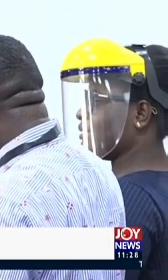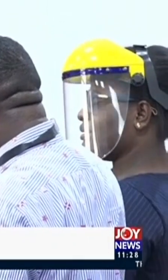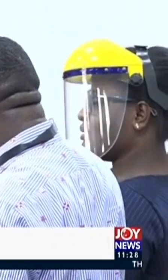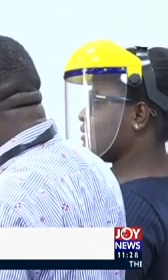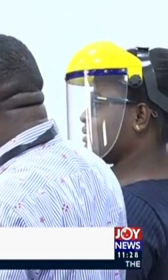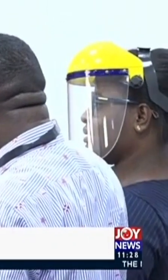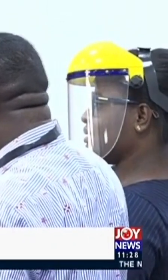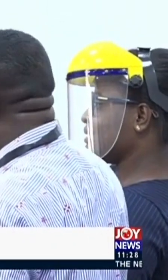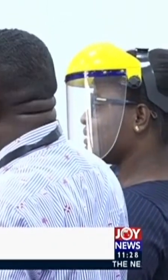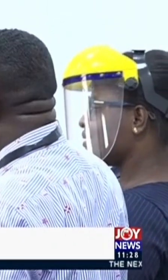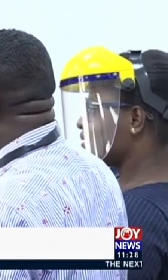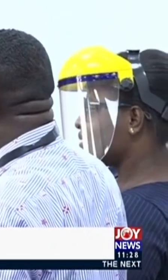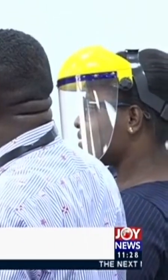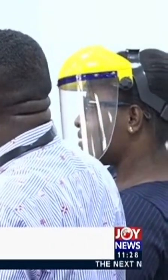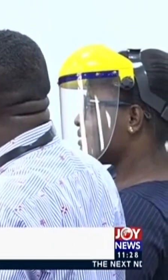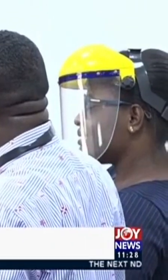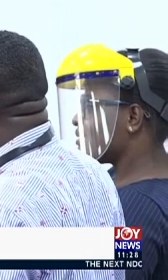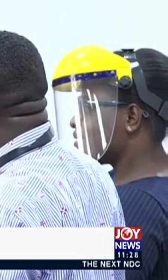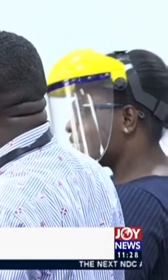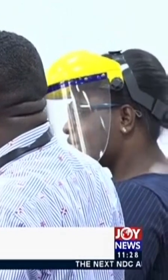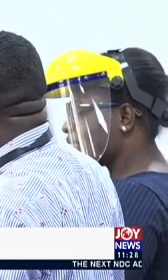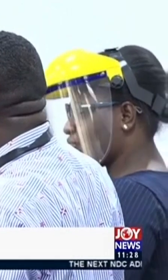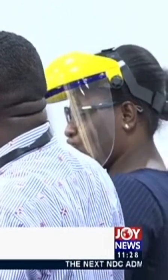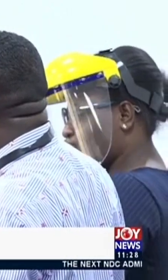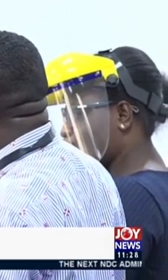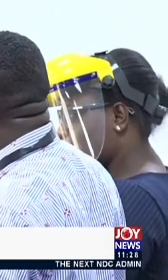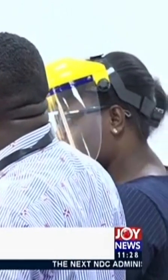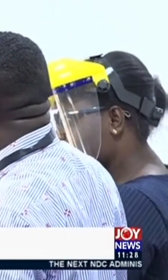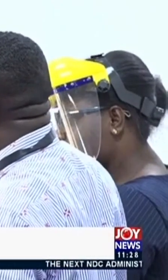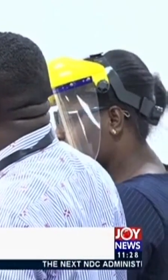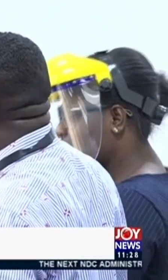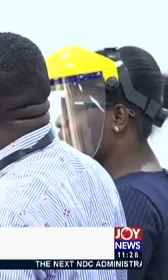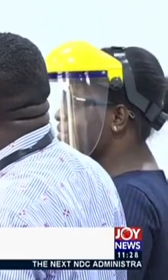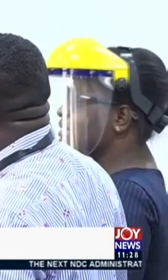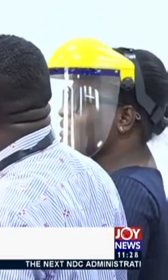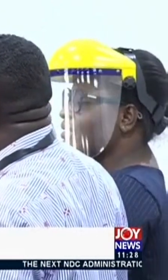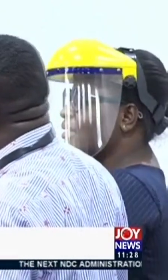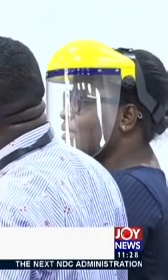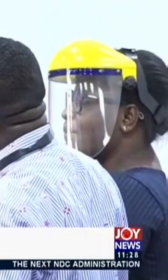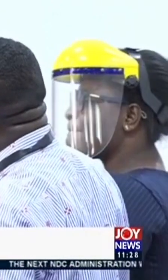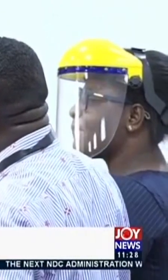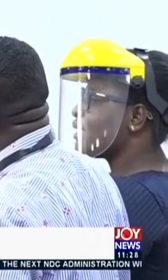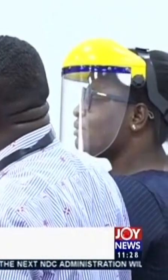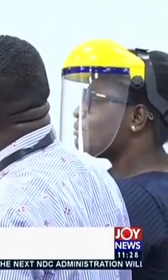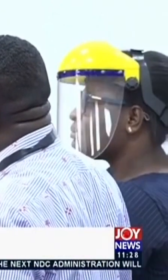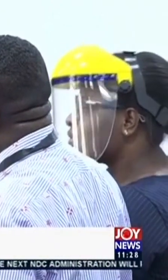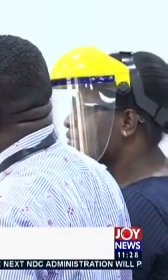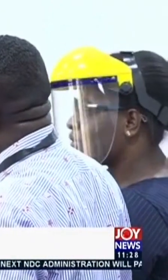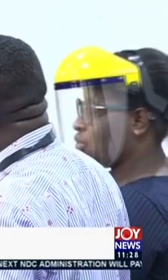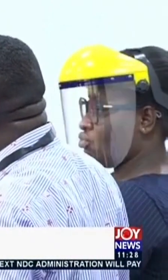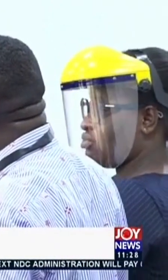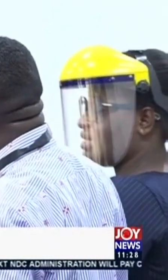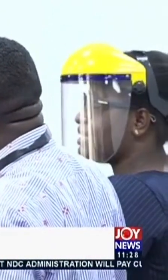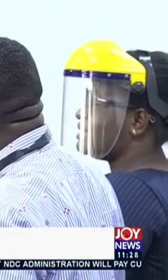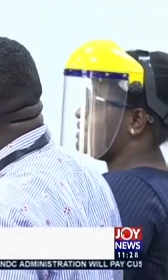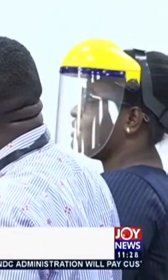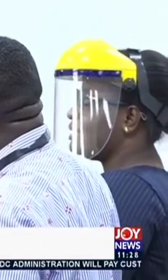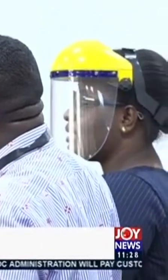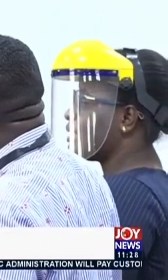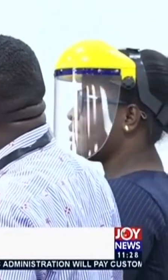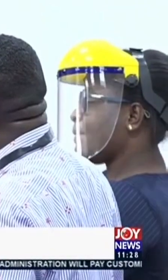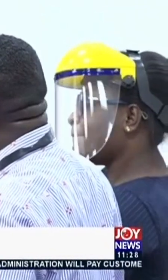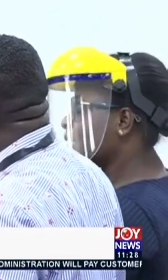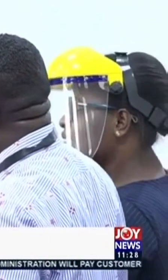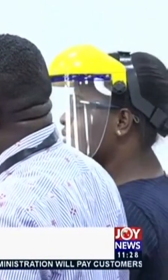hydroxychloroquine, zinc, and then Zithromax in treatment of COVID-19? We've seen elsewhere that some doctors are claiming that it's very, very